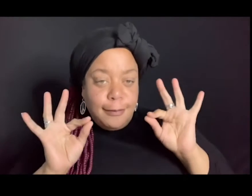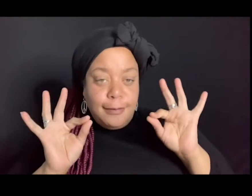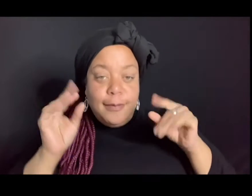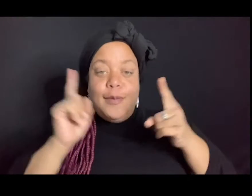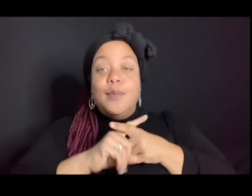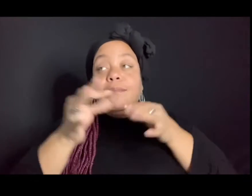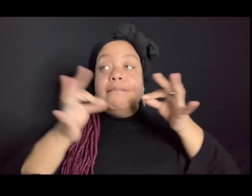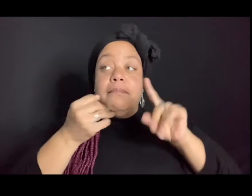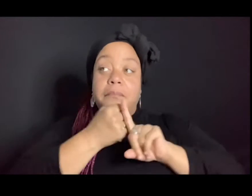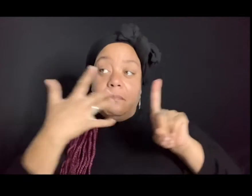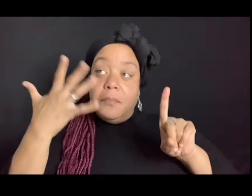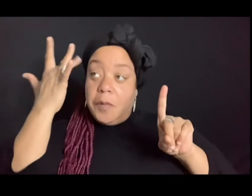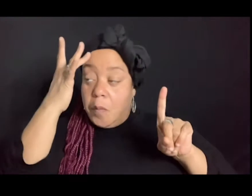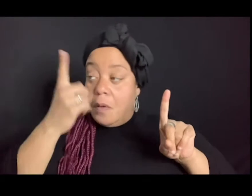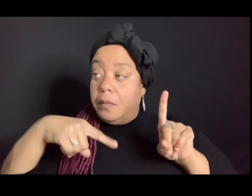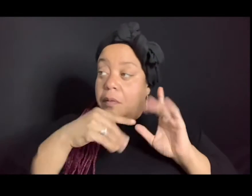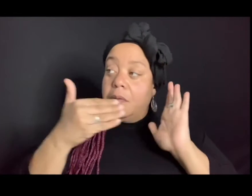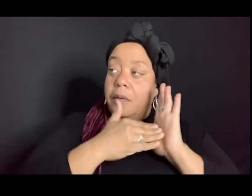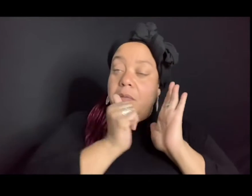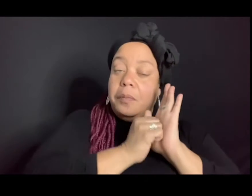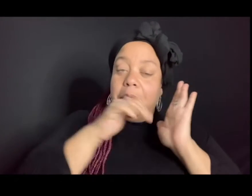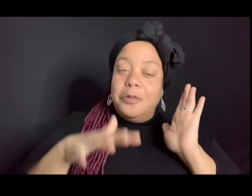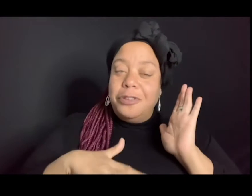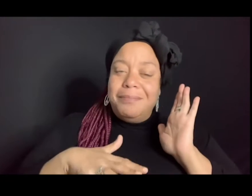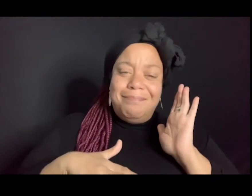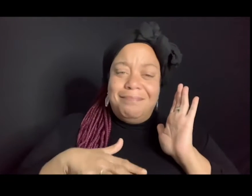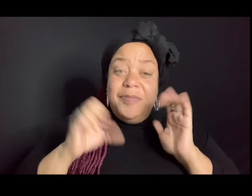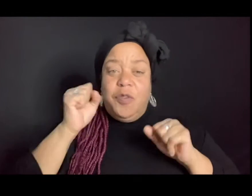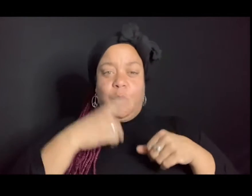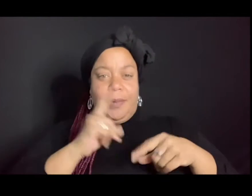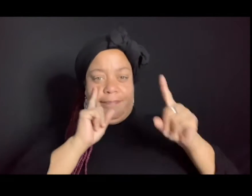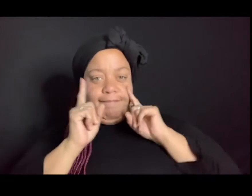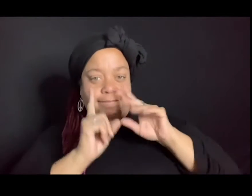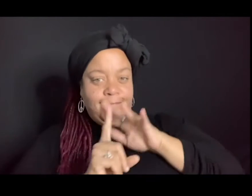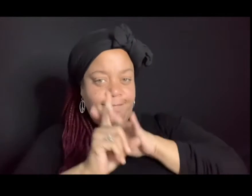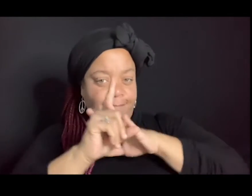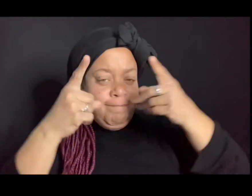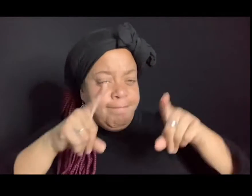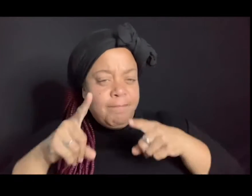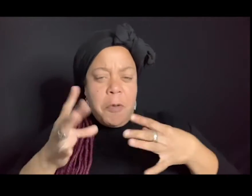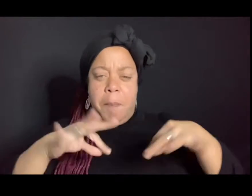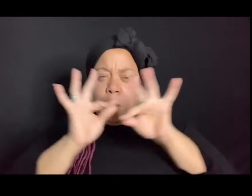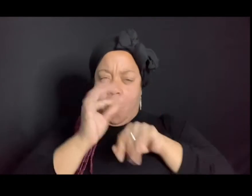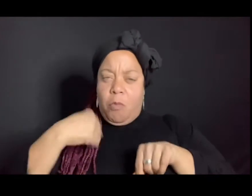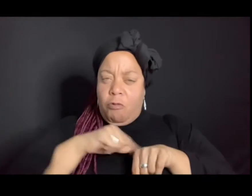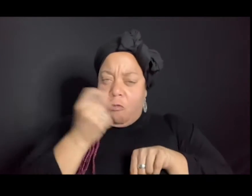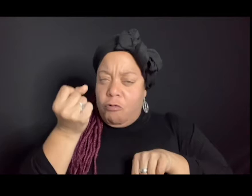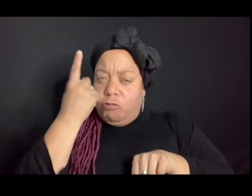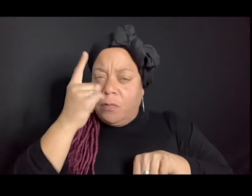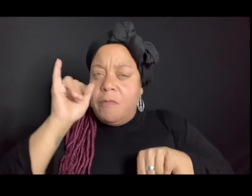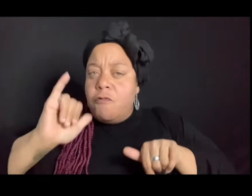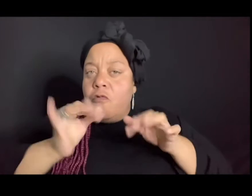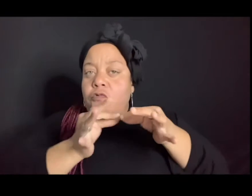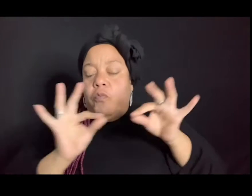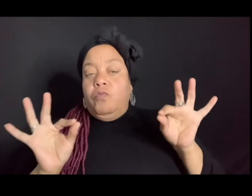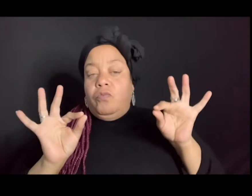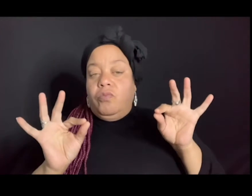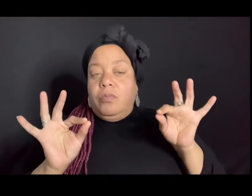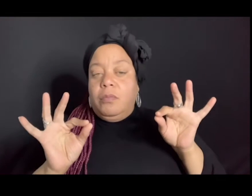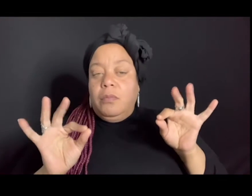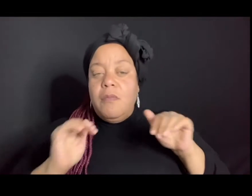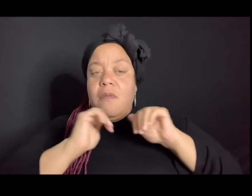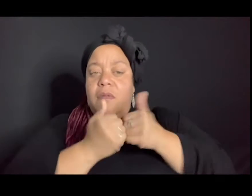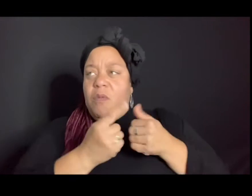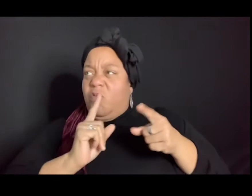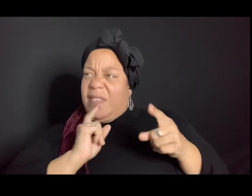language to articulate why they're against abortion. So we see that happening, and it's really important for us to understand that language,